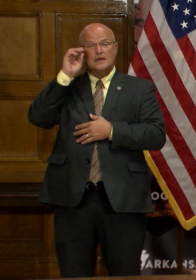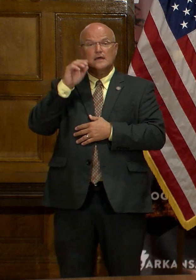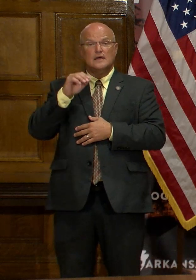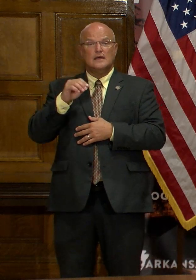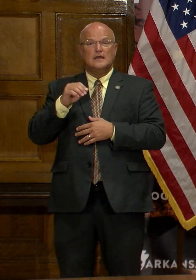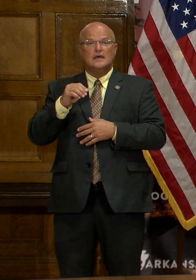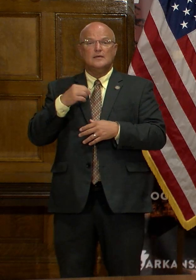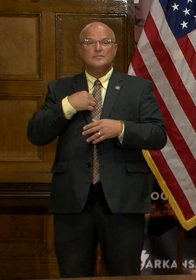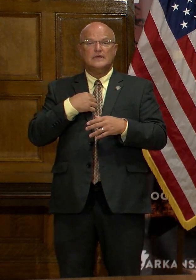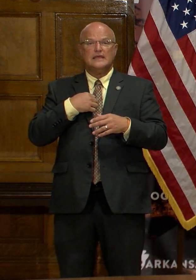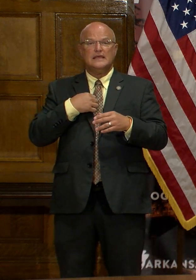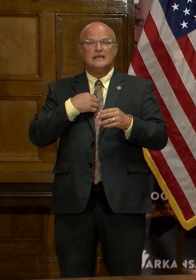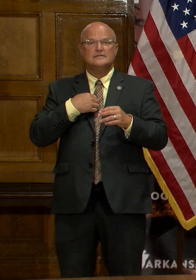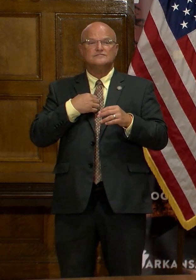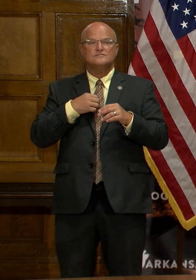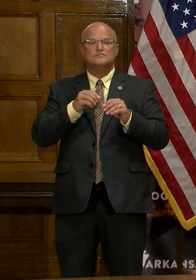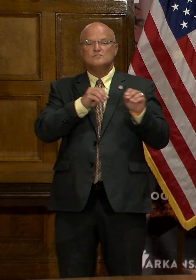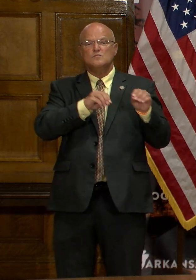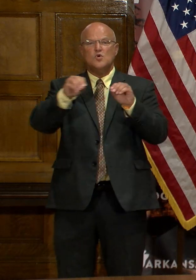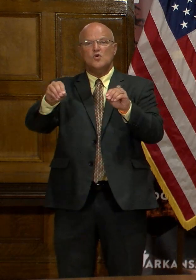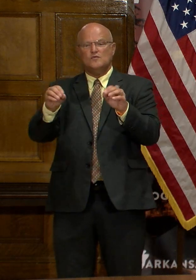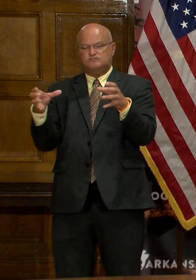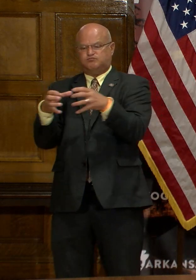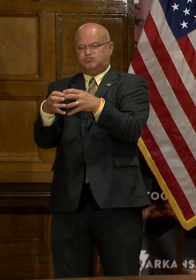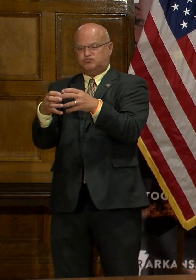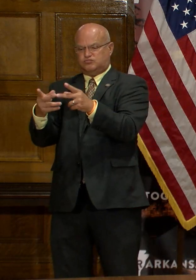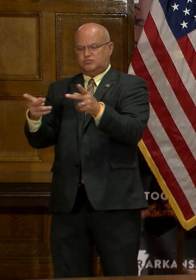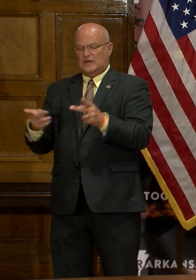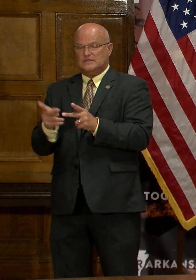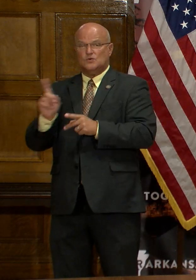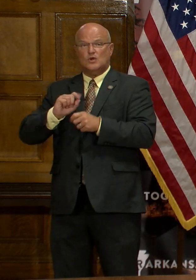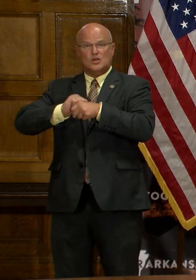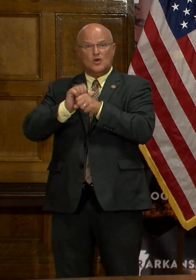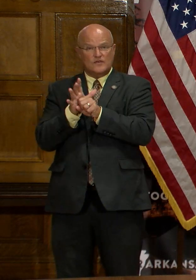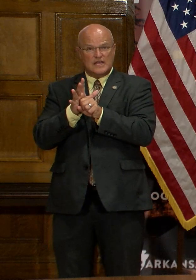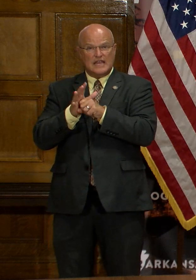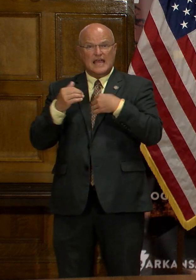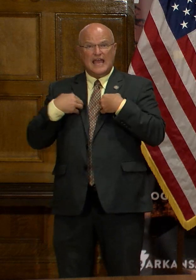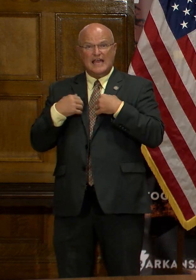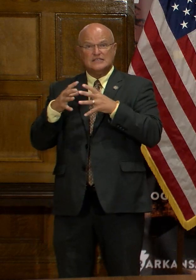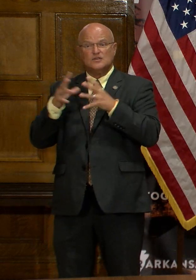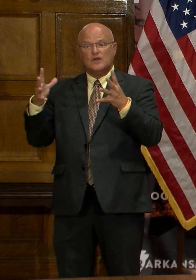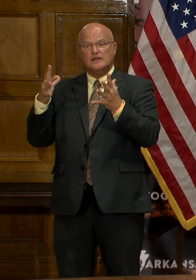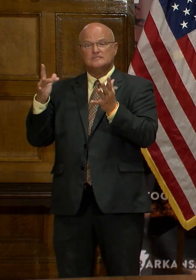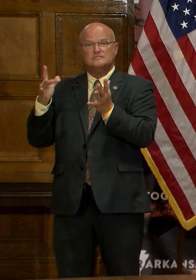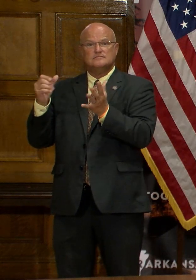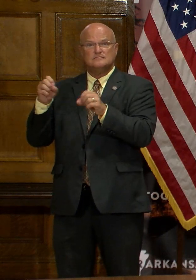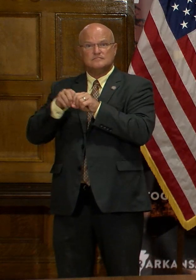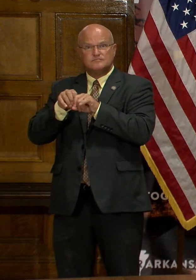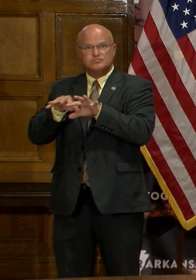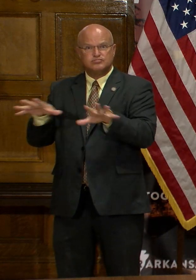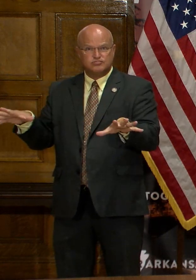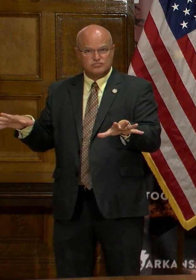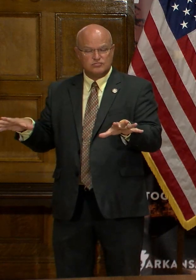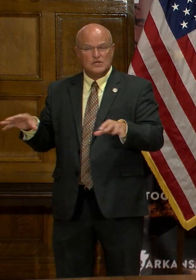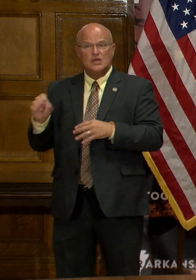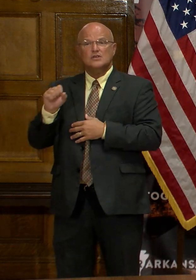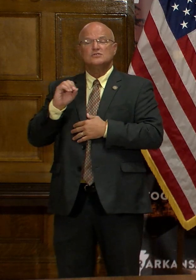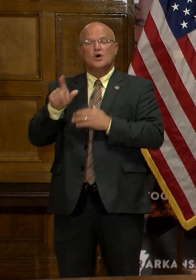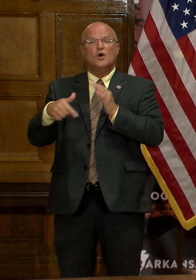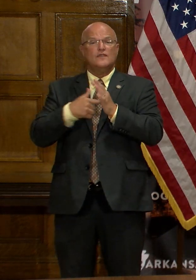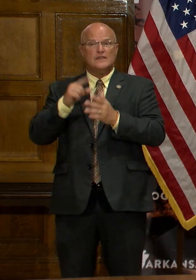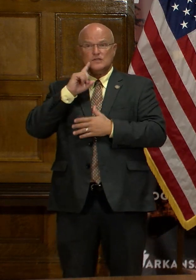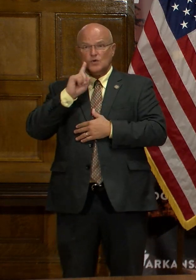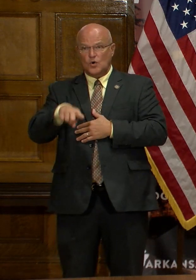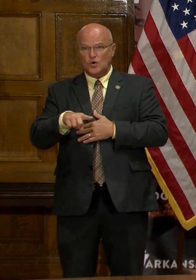being homed in congregate settings in which COVID-19 has a greater opportunity to spread. And so this